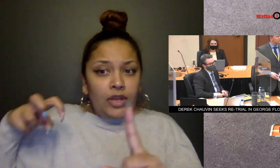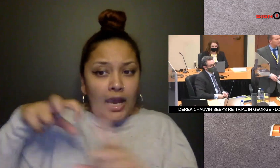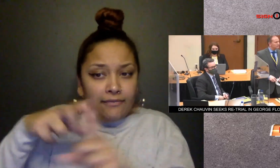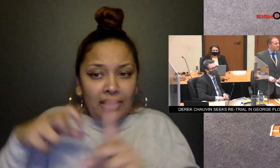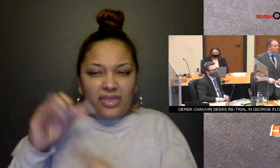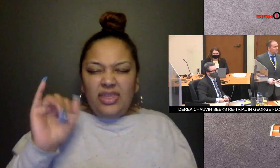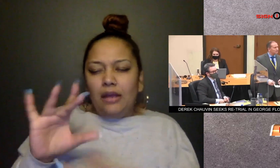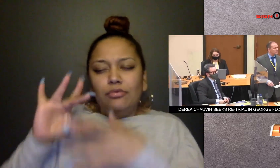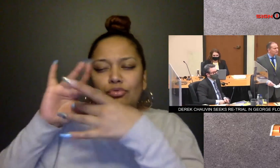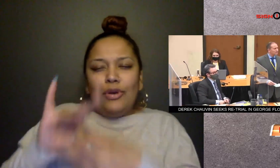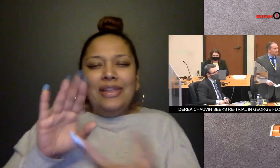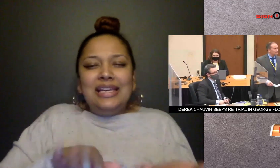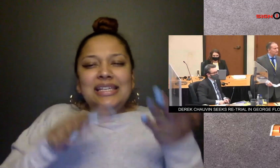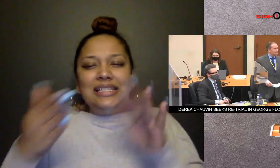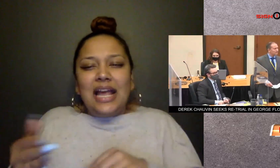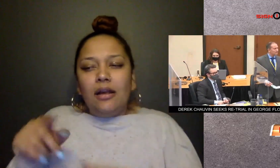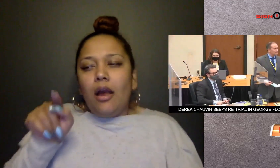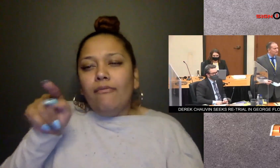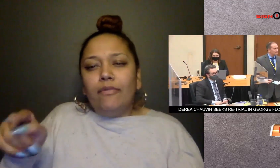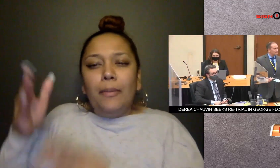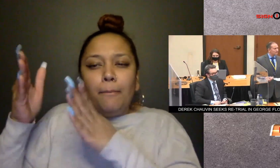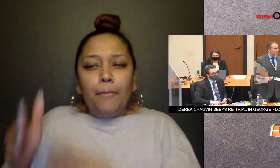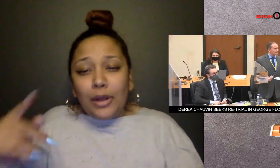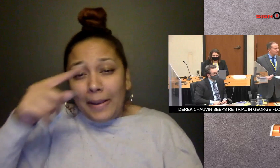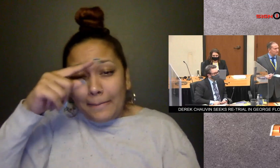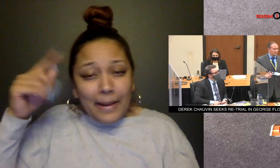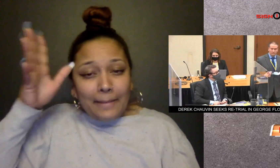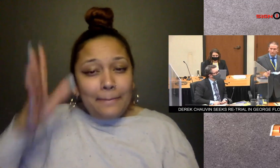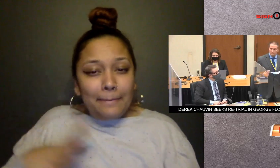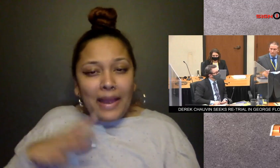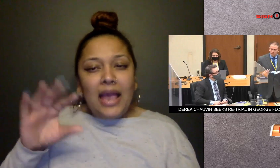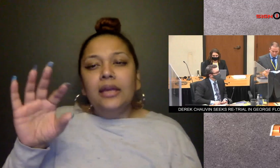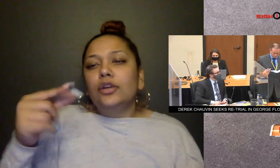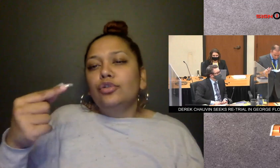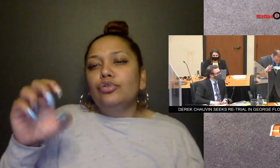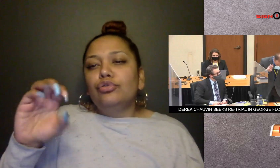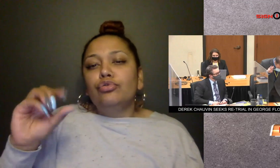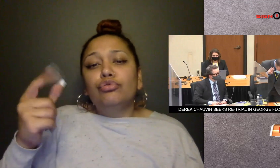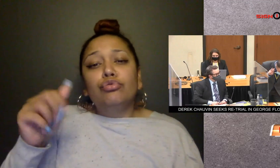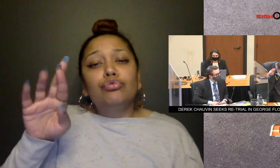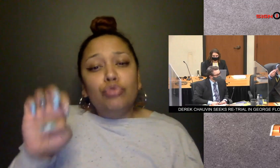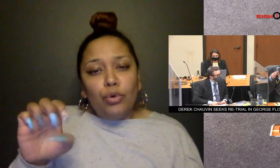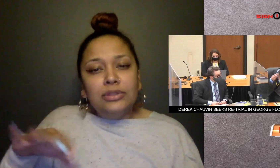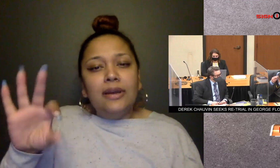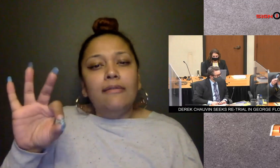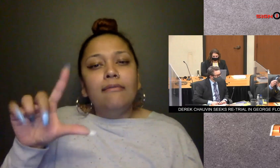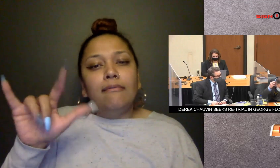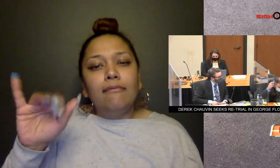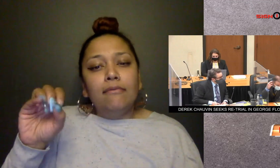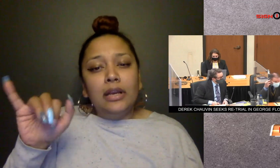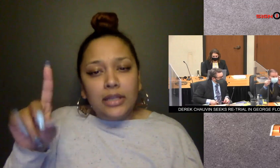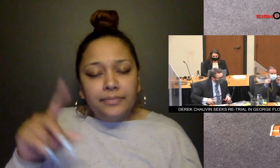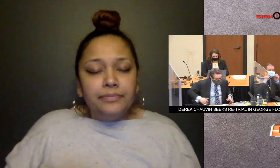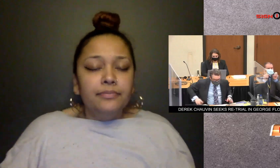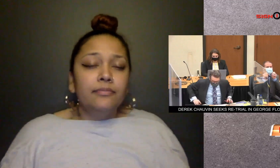prison sentence for his conviction in the death of a black man named George Floyd